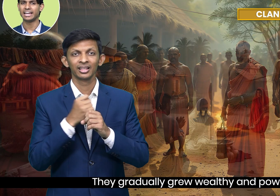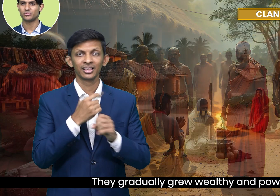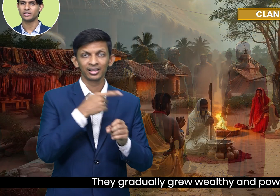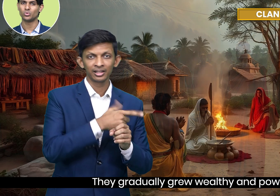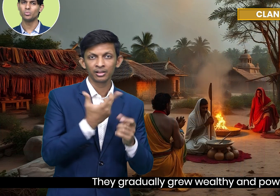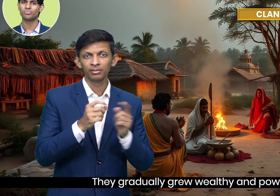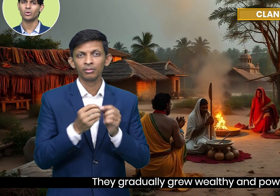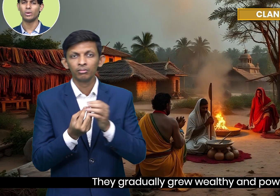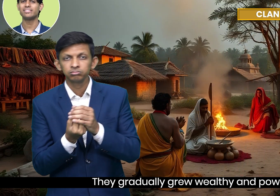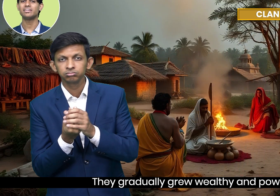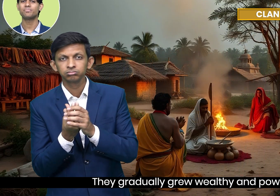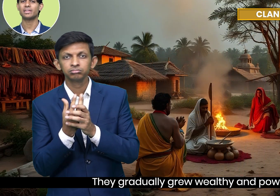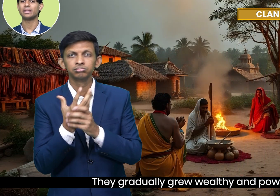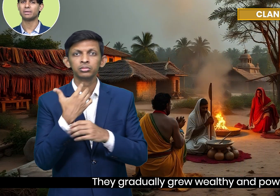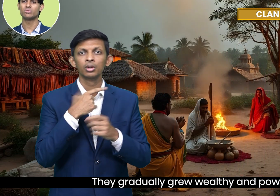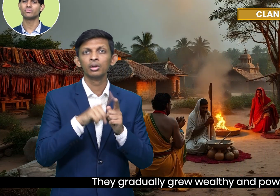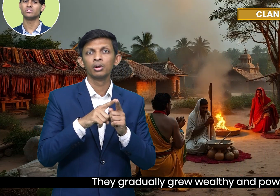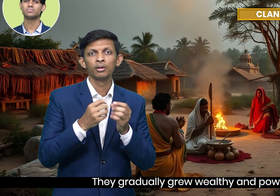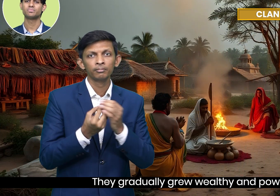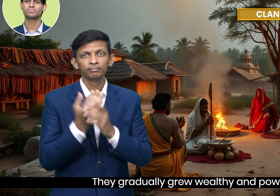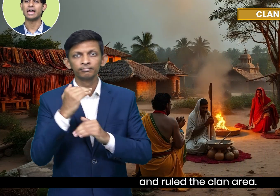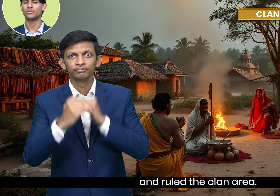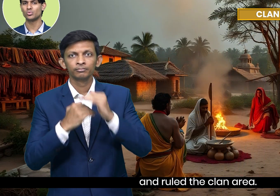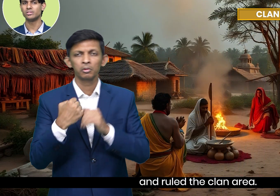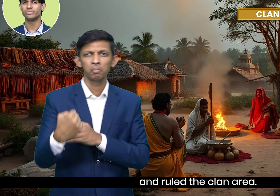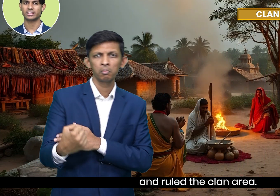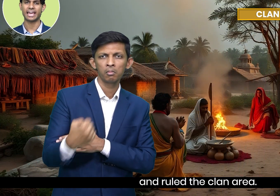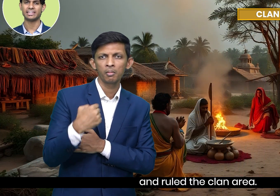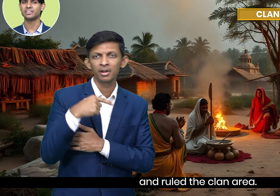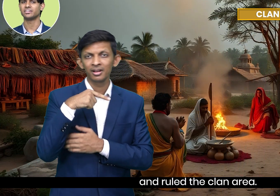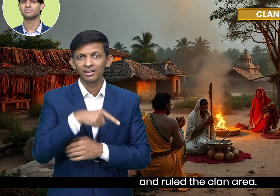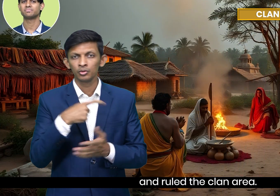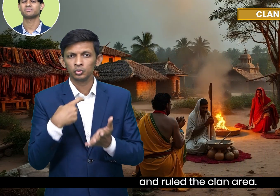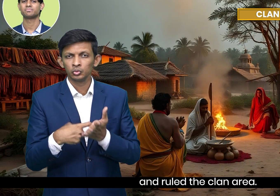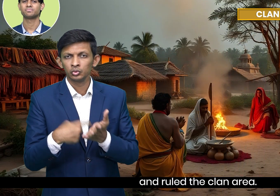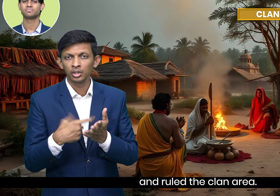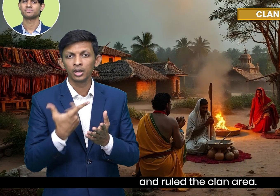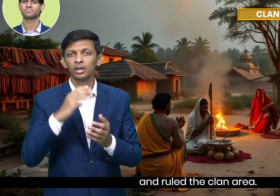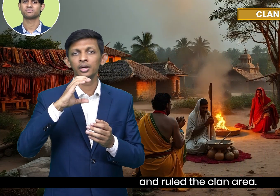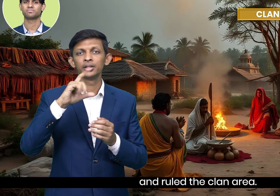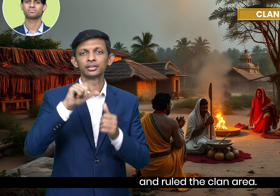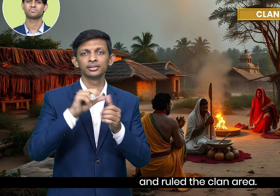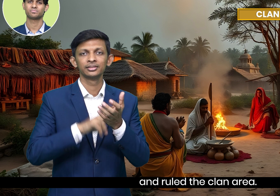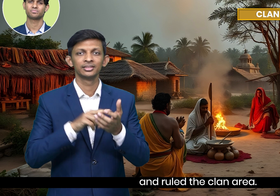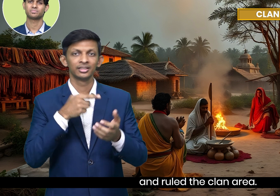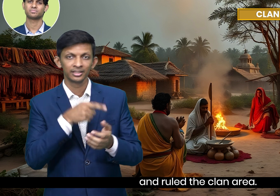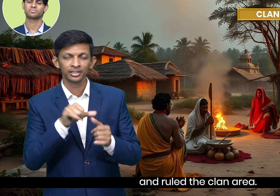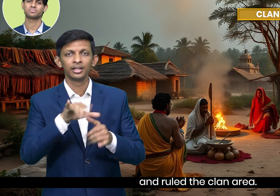They gradually grew wealthy and powerful and ruled the clan area.